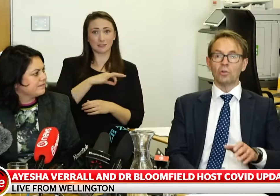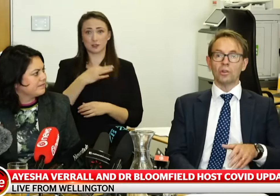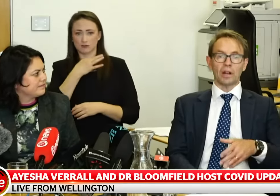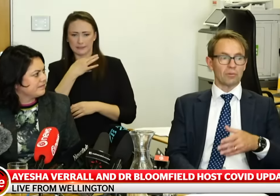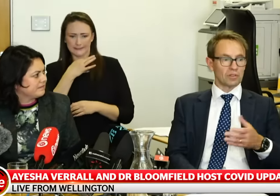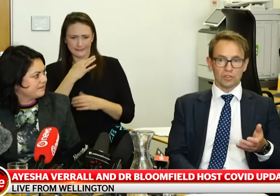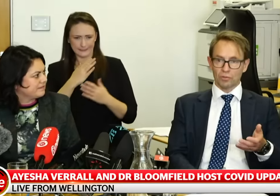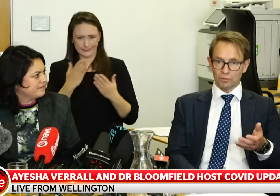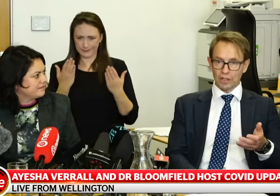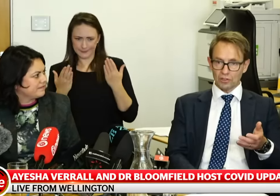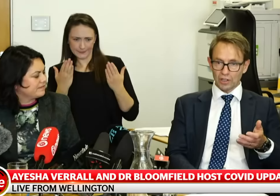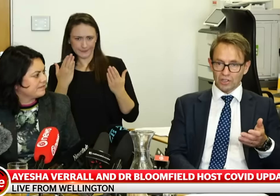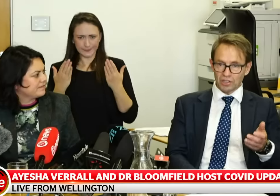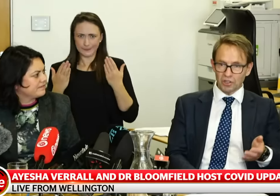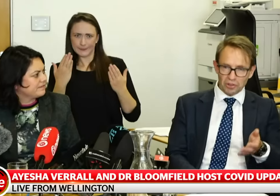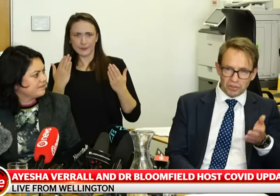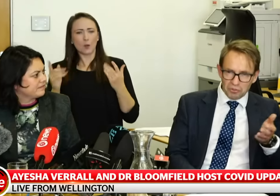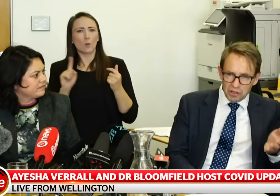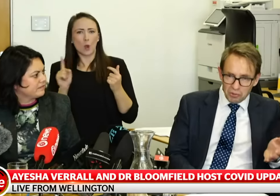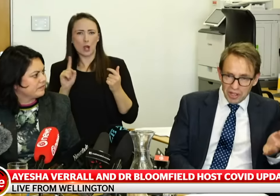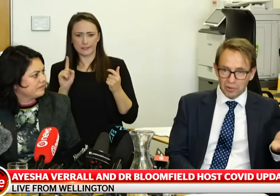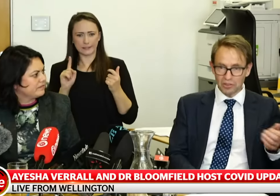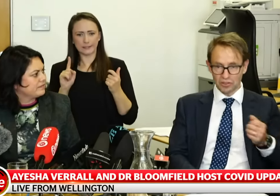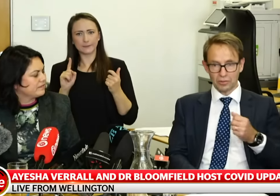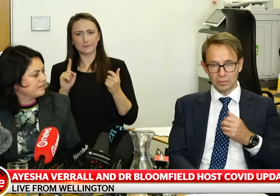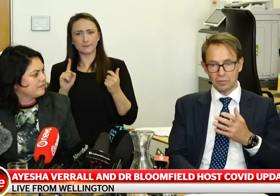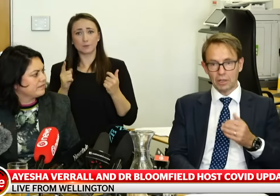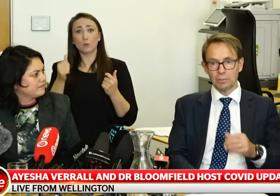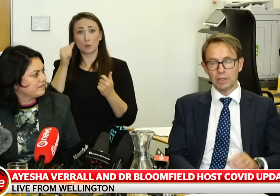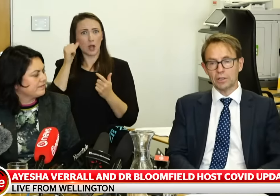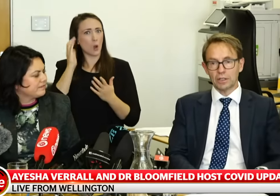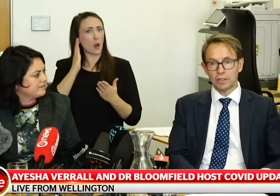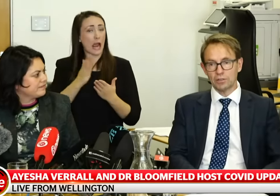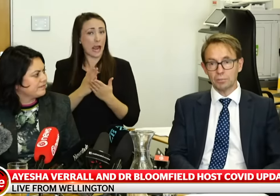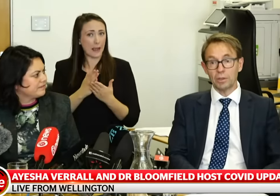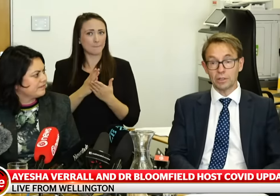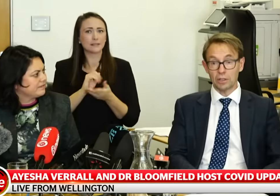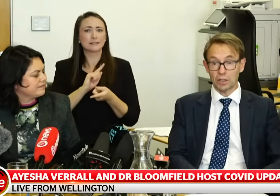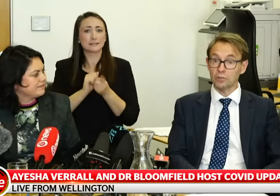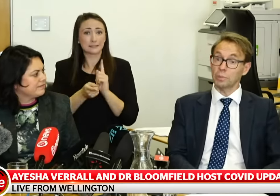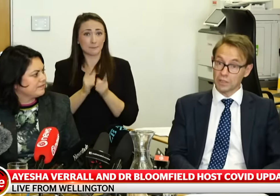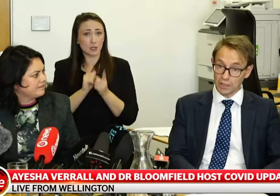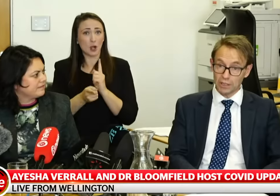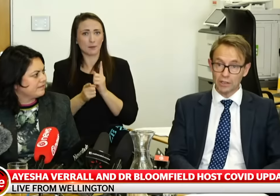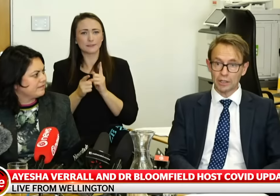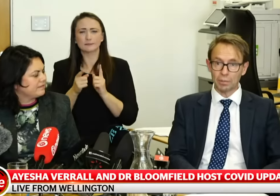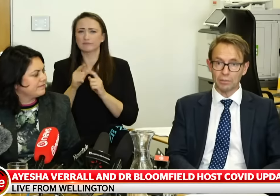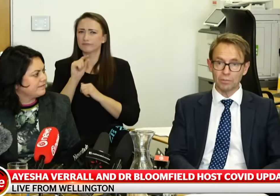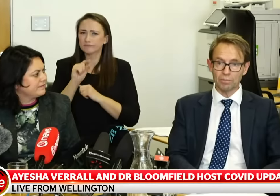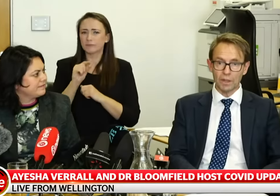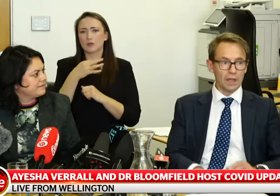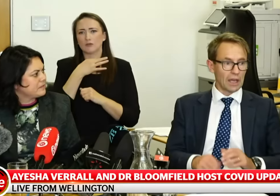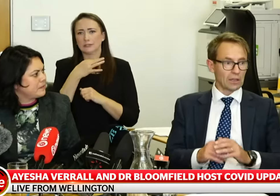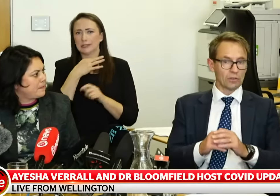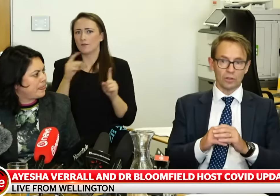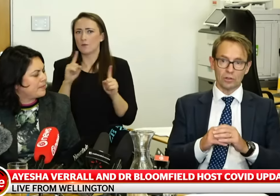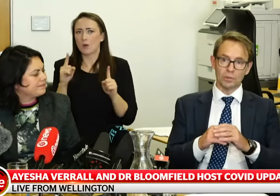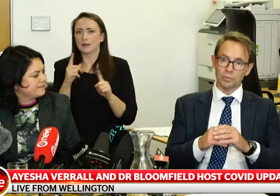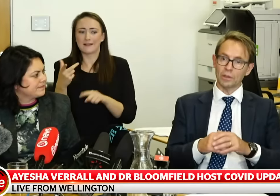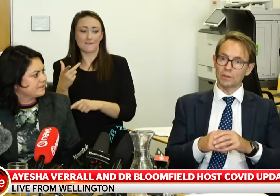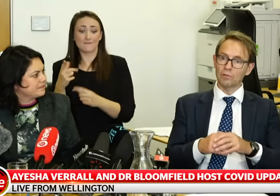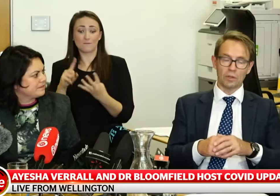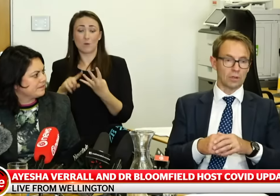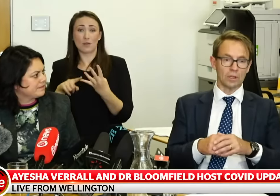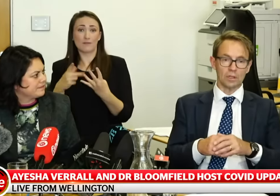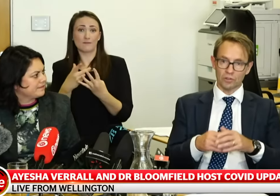we know there are risks from vaccination, including some very rare risks around myocarditis and pericarditis, particularly in younger people. And the group